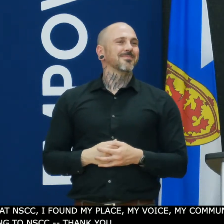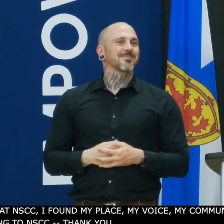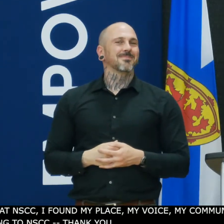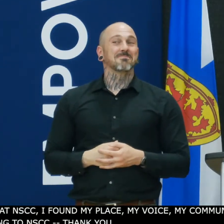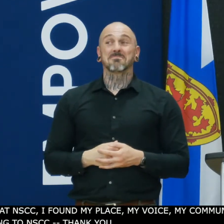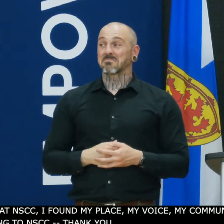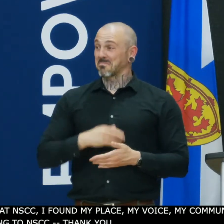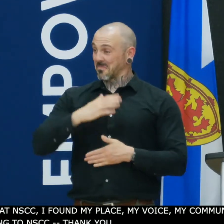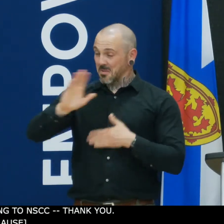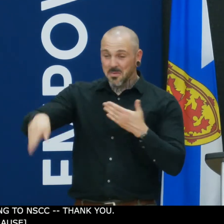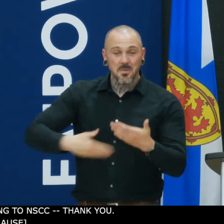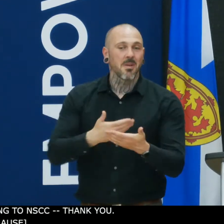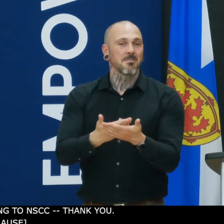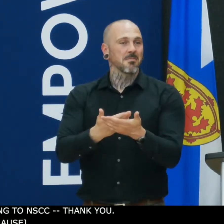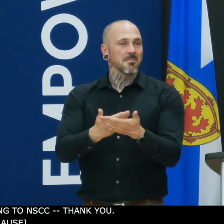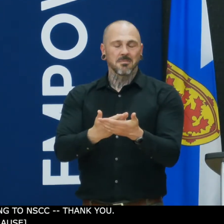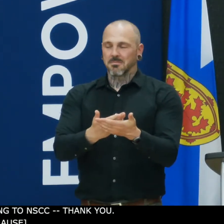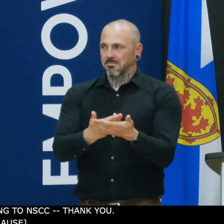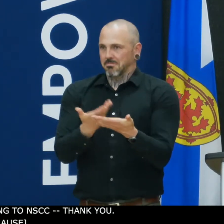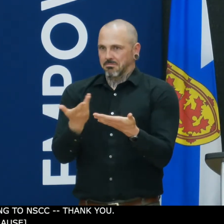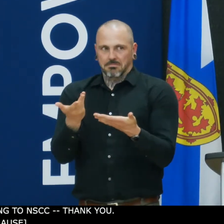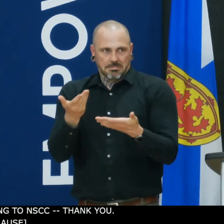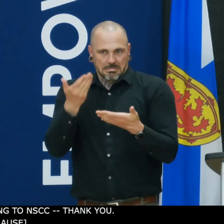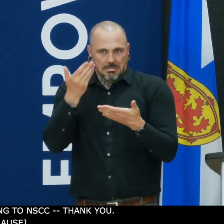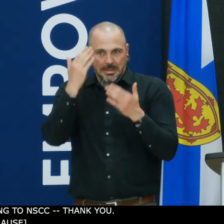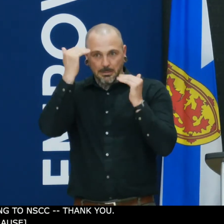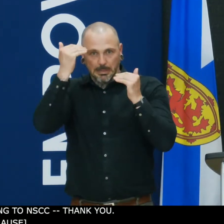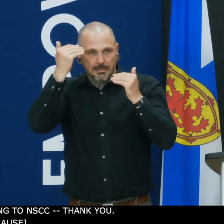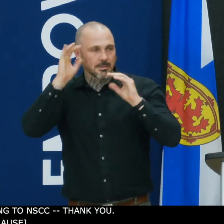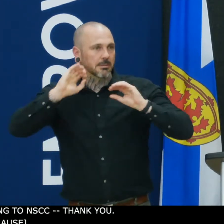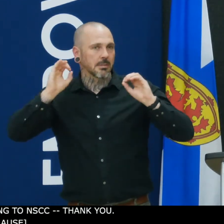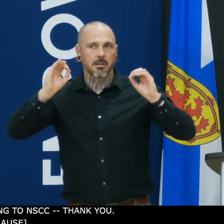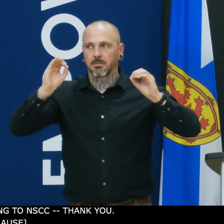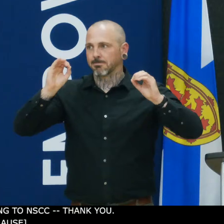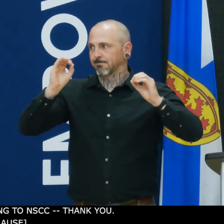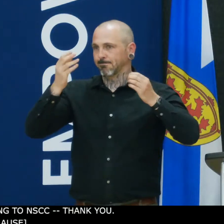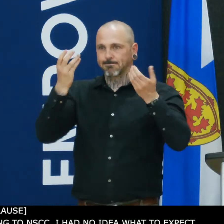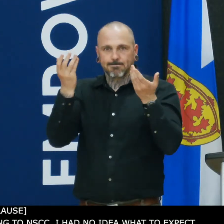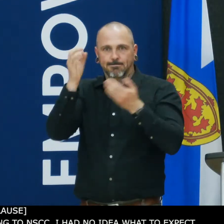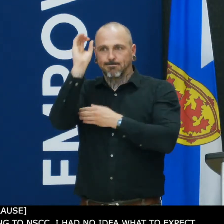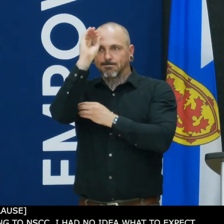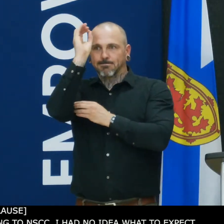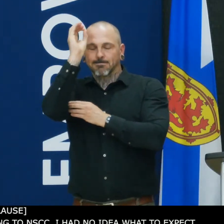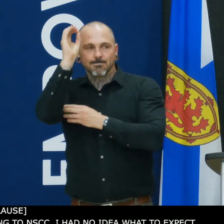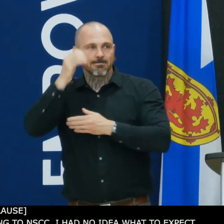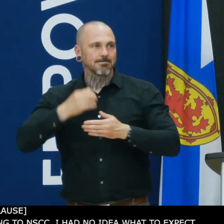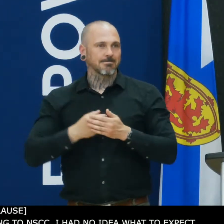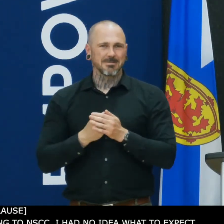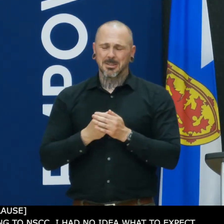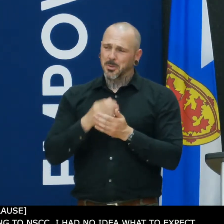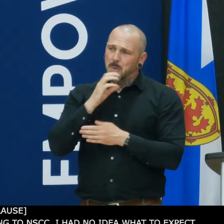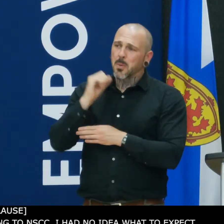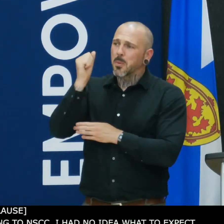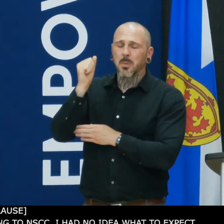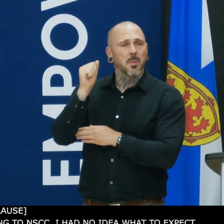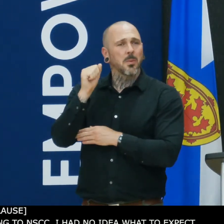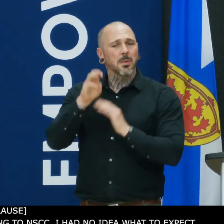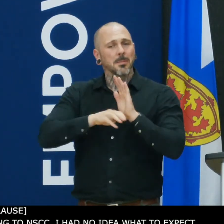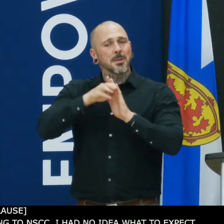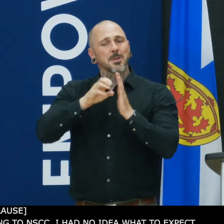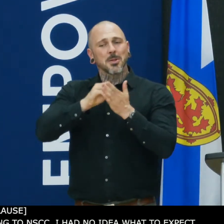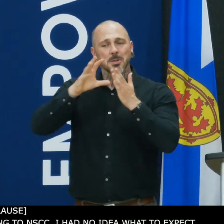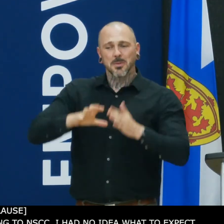Coming to NSCC, I had no idea what to expect. I was a 39-year-old mature student returning to school to get a